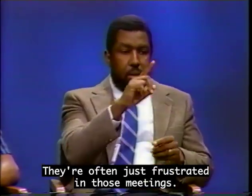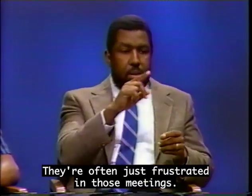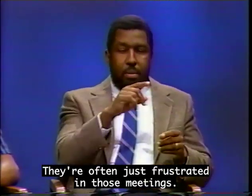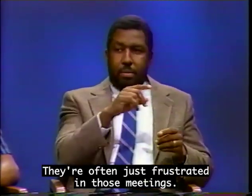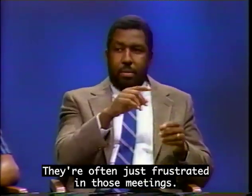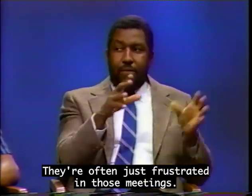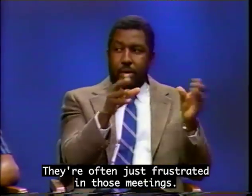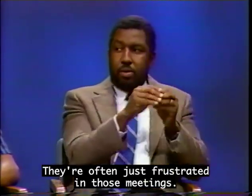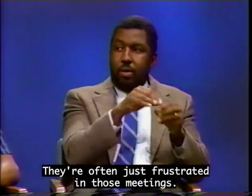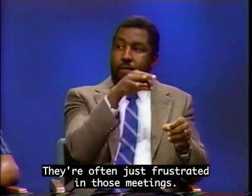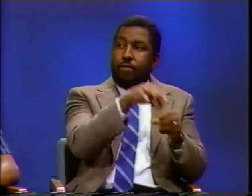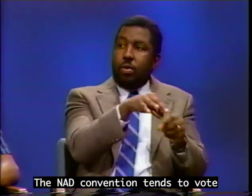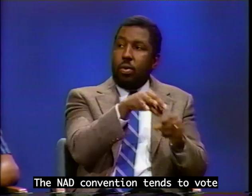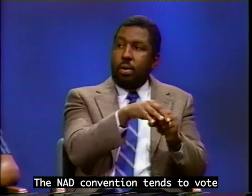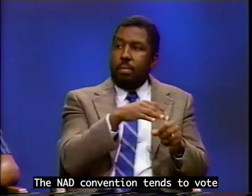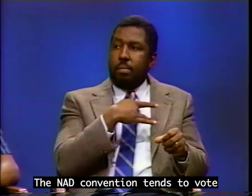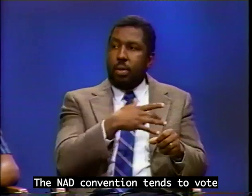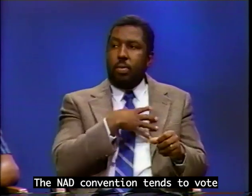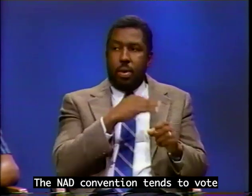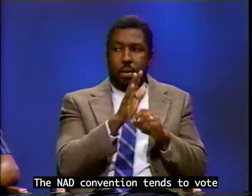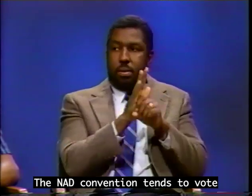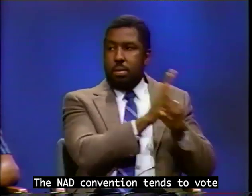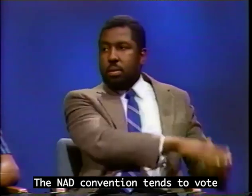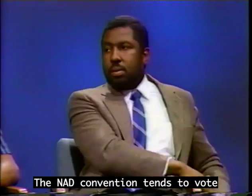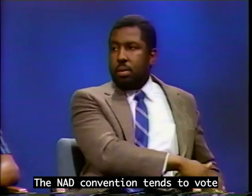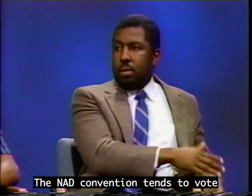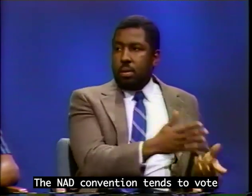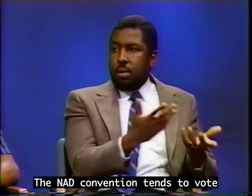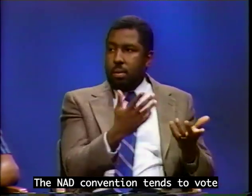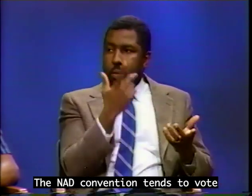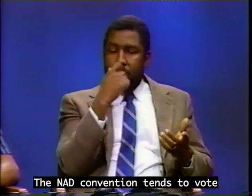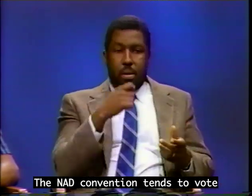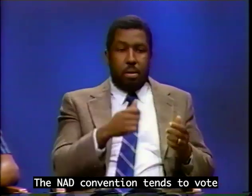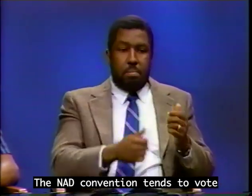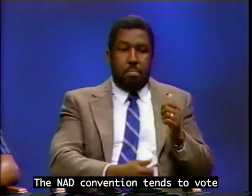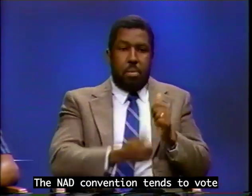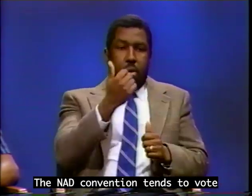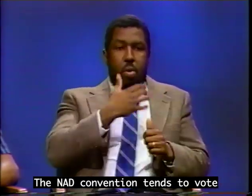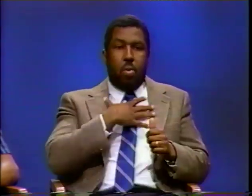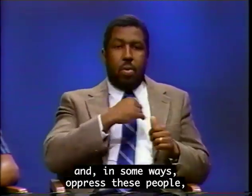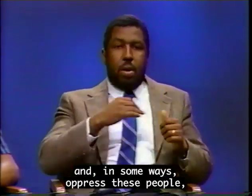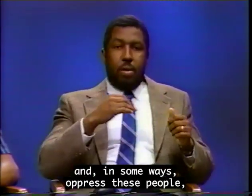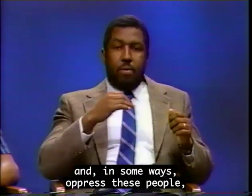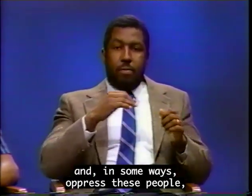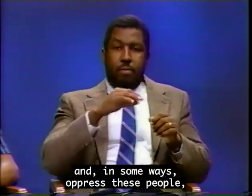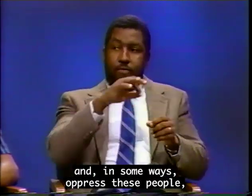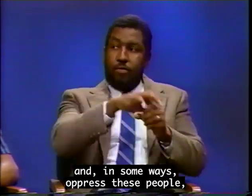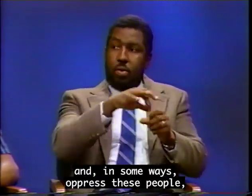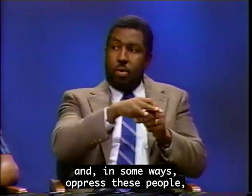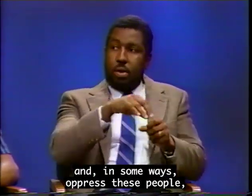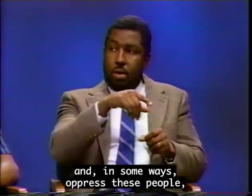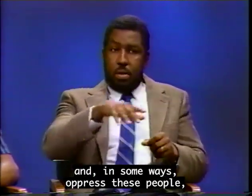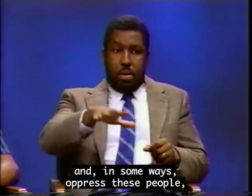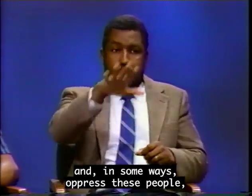those meetings. The NAD convention tends to vote and in some ways oppress these